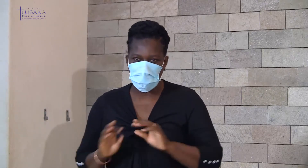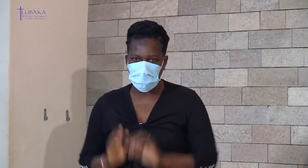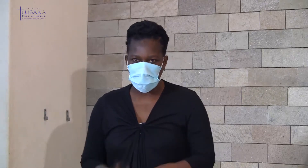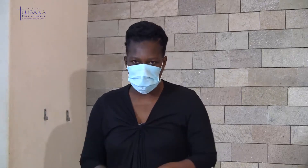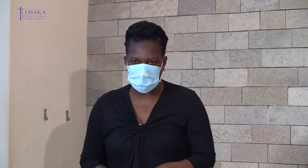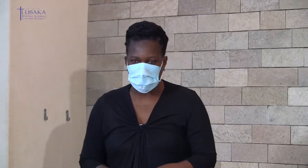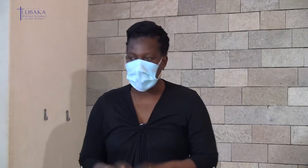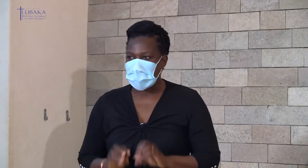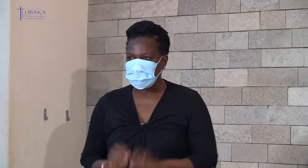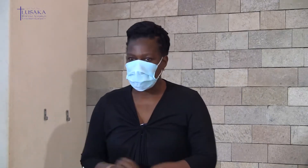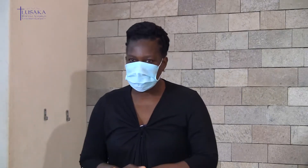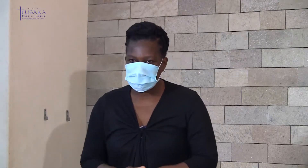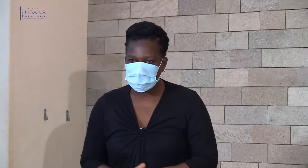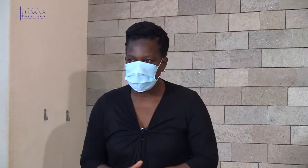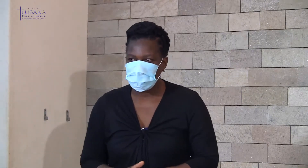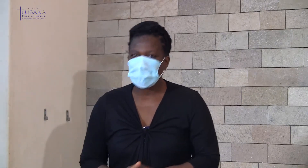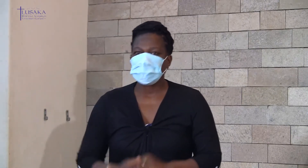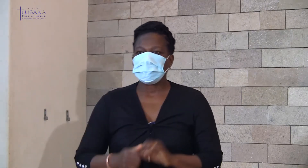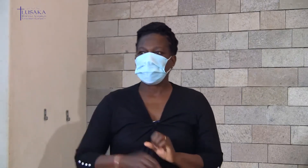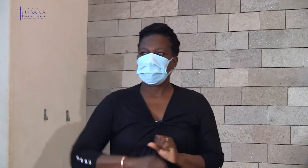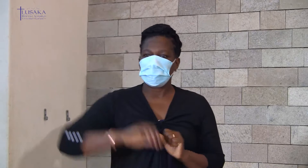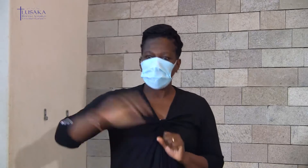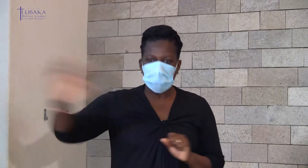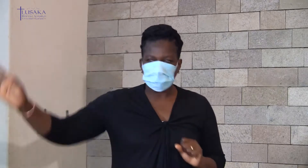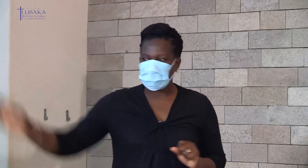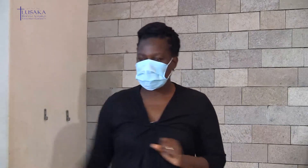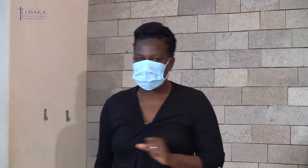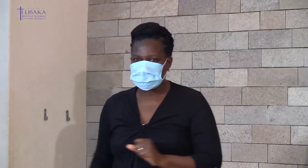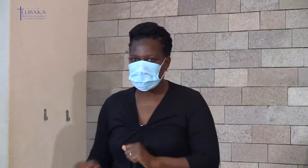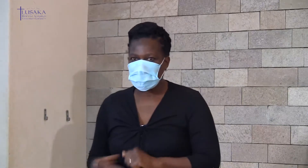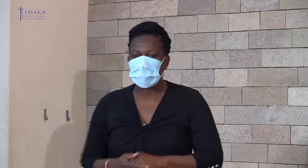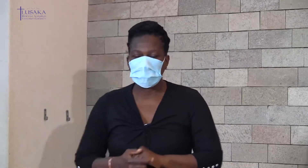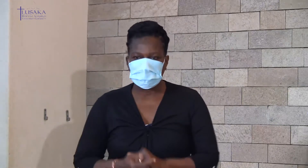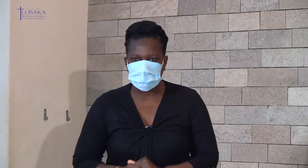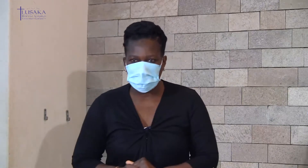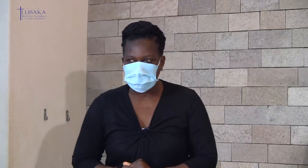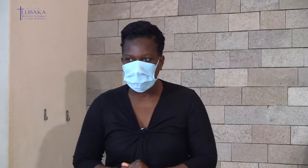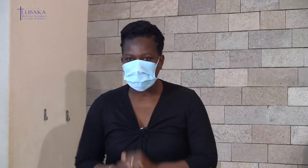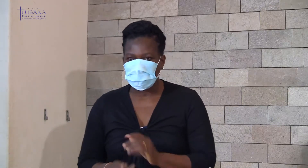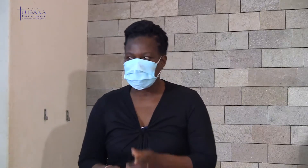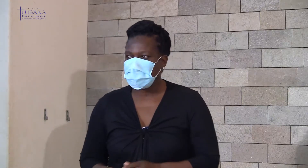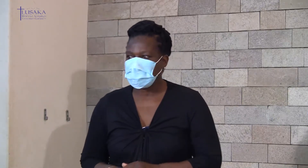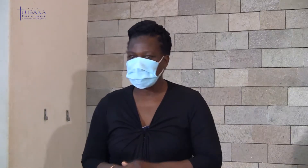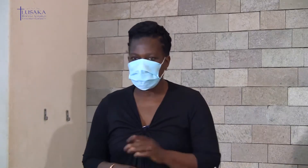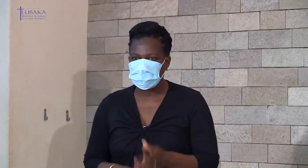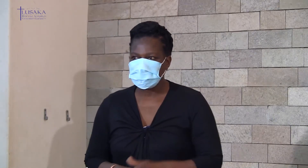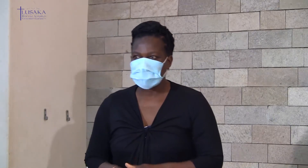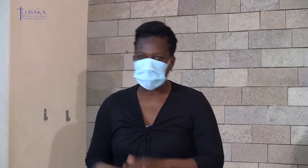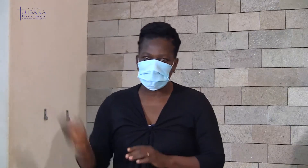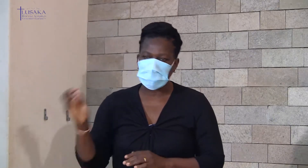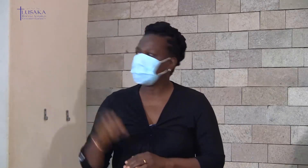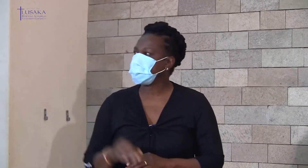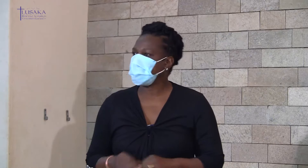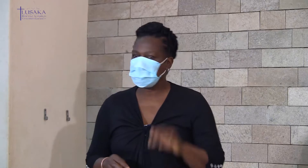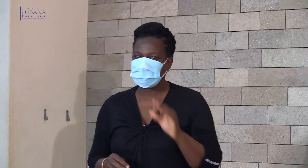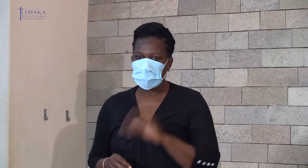true God. And so what did she do? She quickly ran to her cousin Elizabeth and told her about the good news and